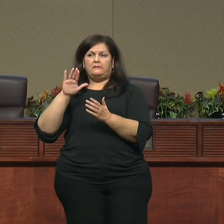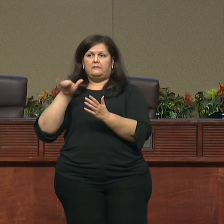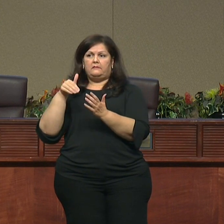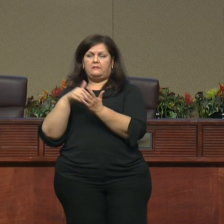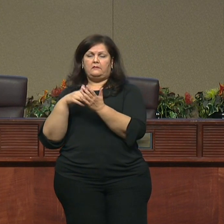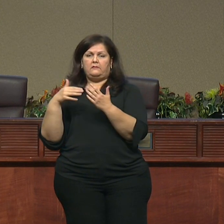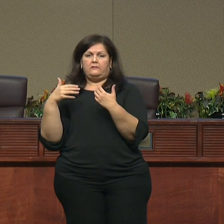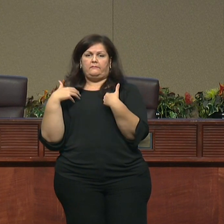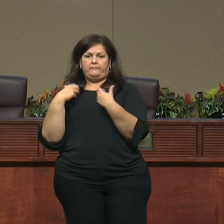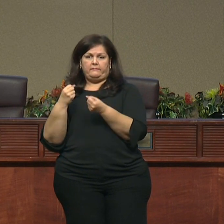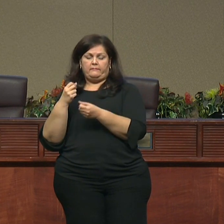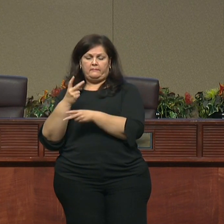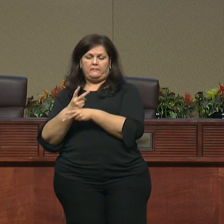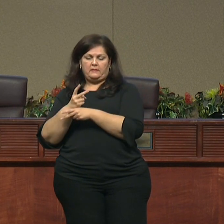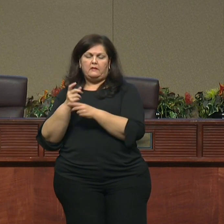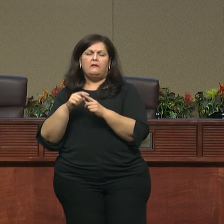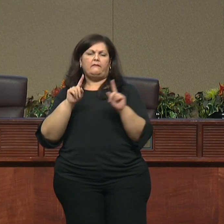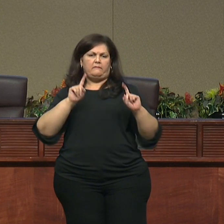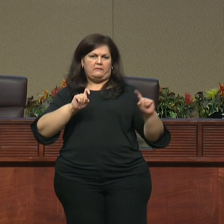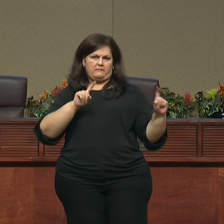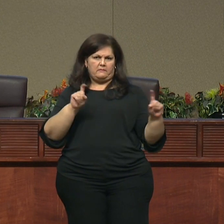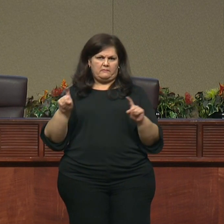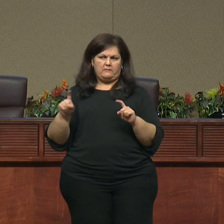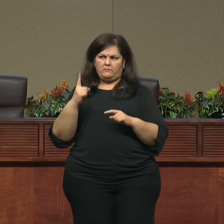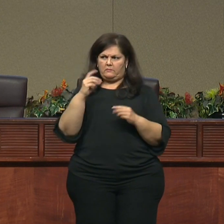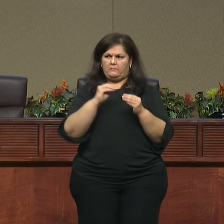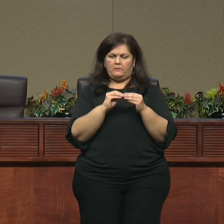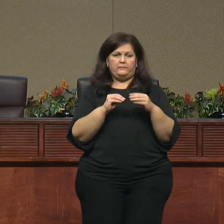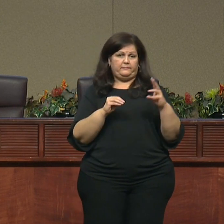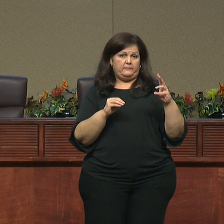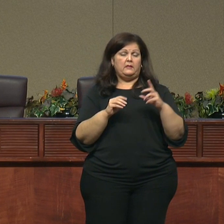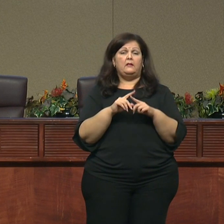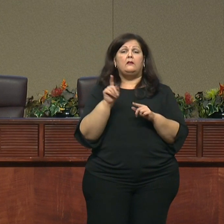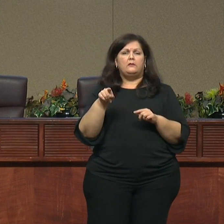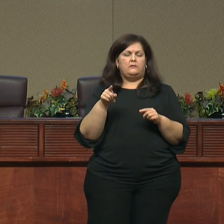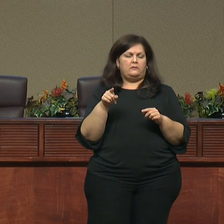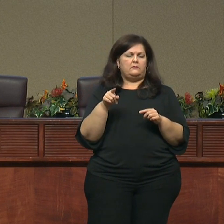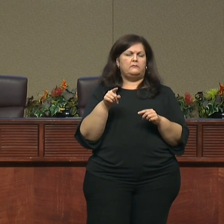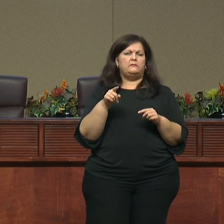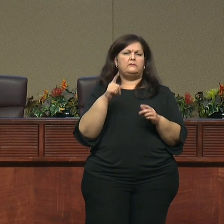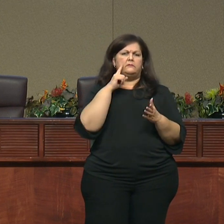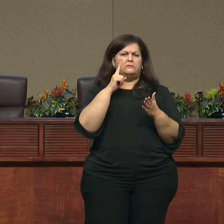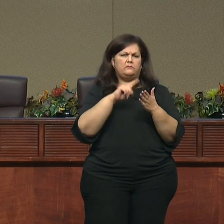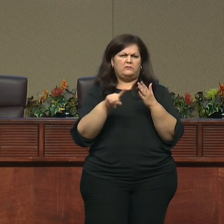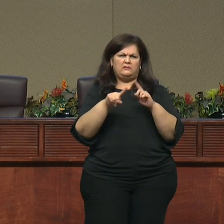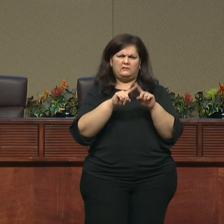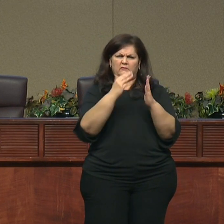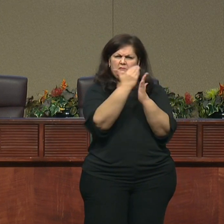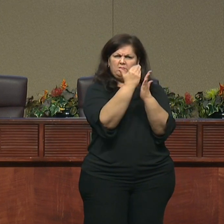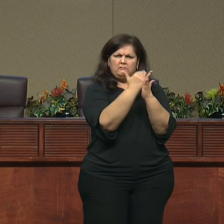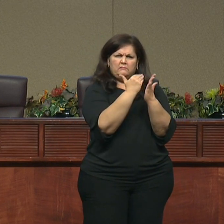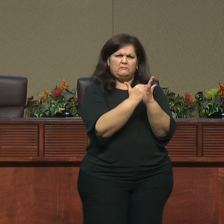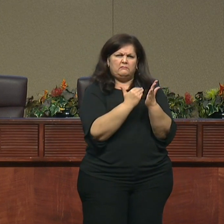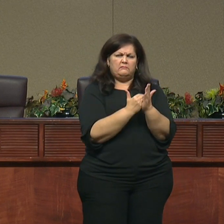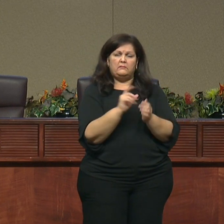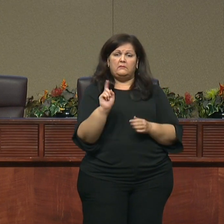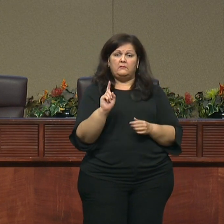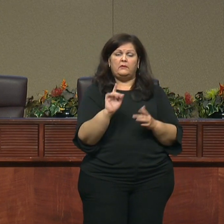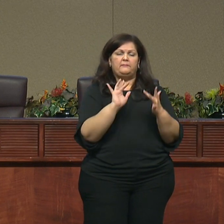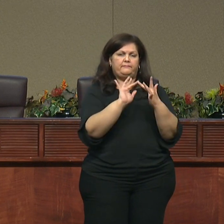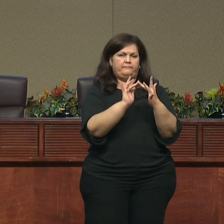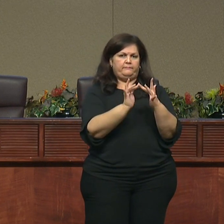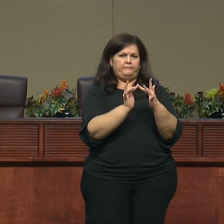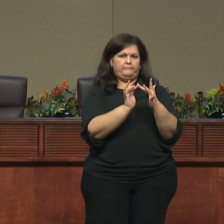doing testing here within our community. You will be able to check for the various locations by going to our